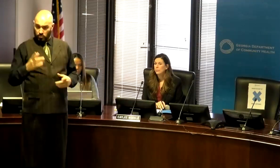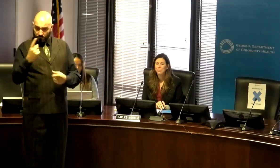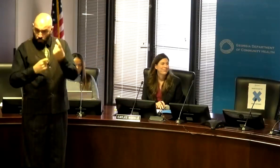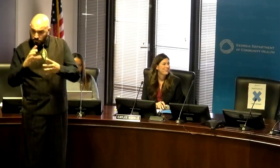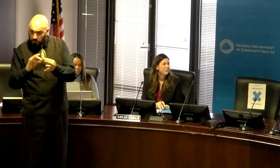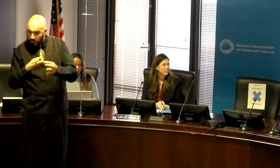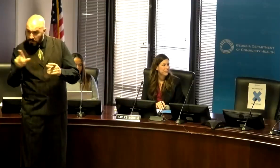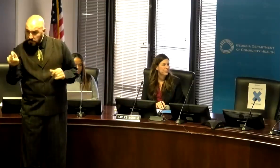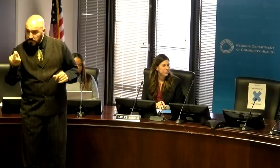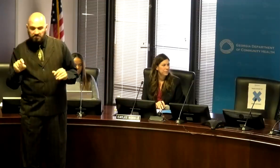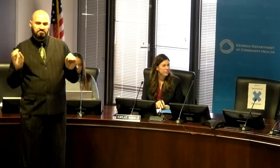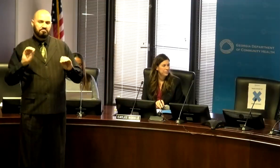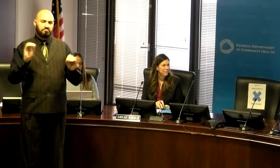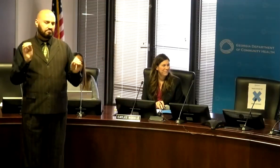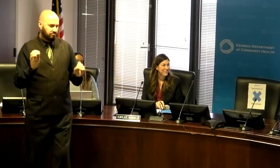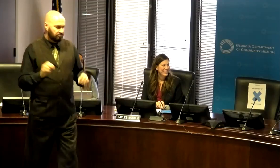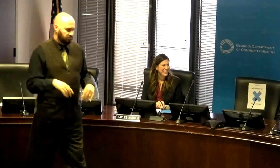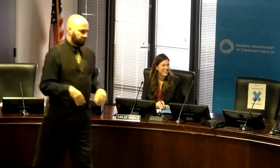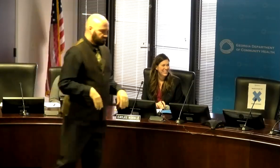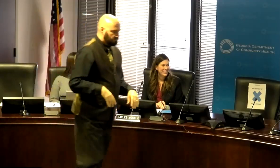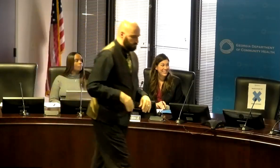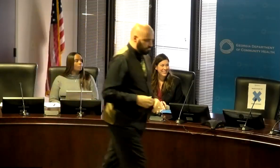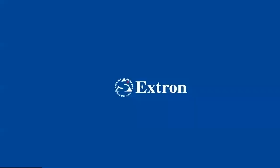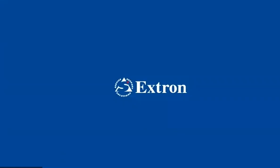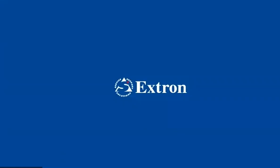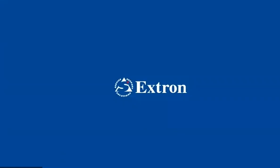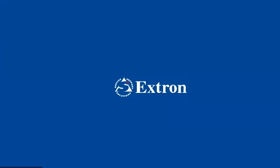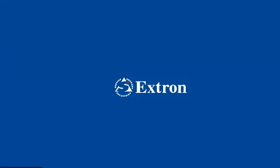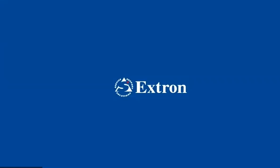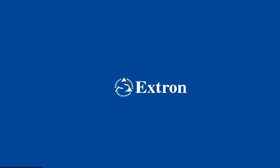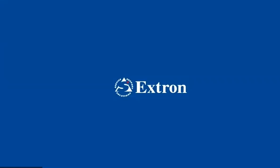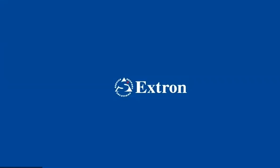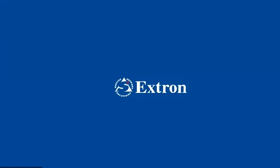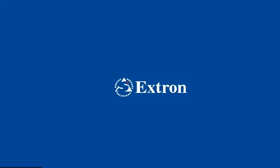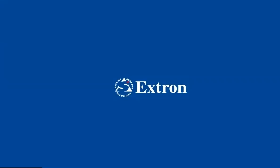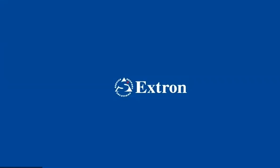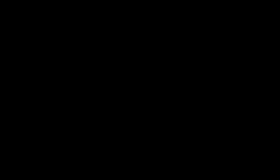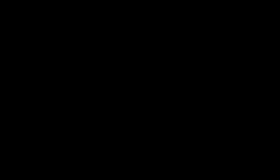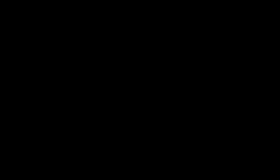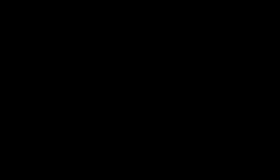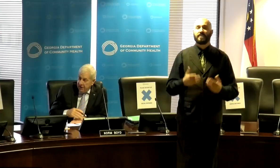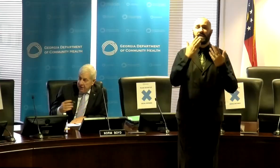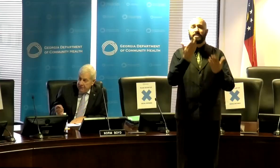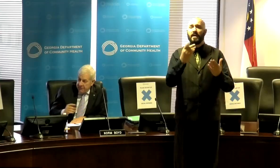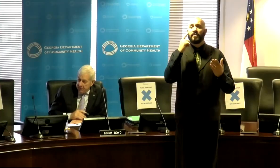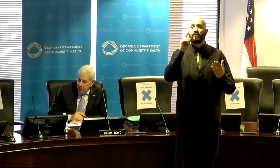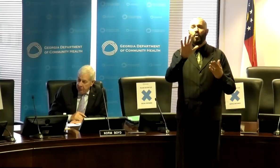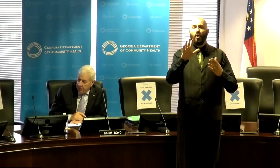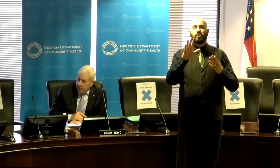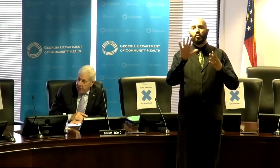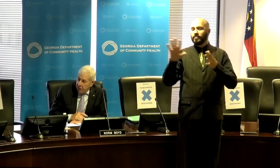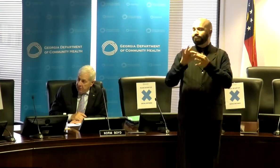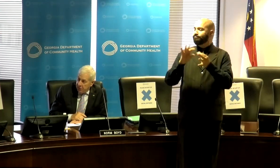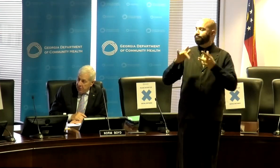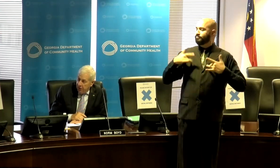Thank you for that update, Commissioner, and we'll look forward to your evolving into your KPIs, and we'll look